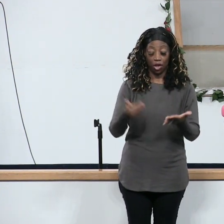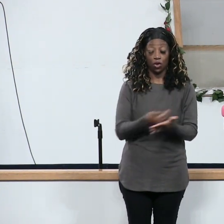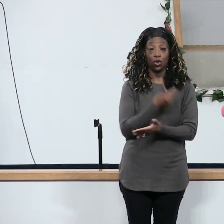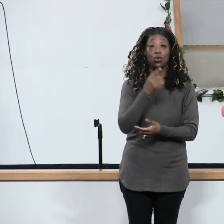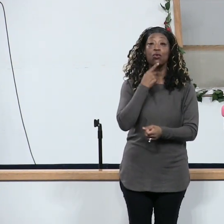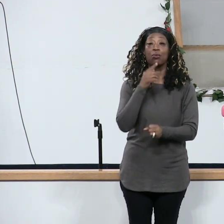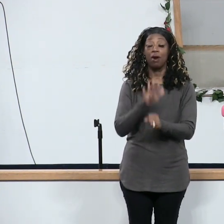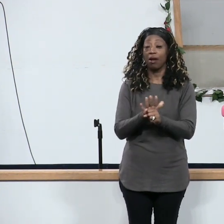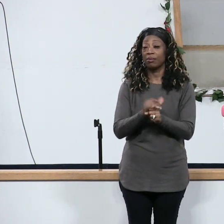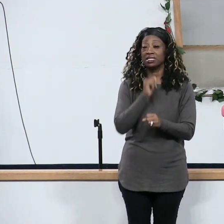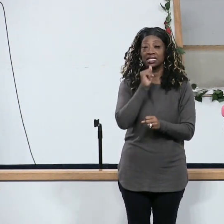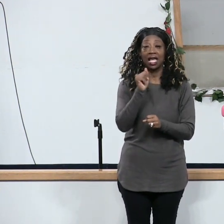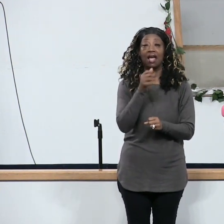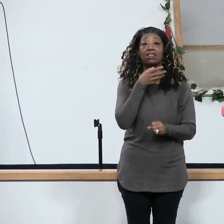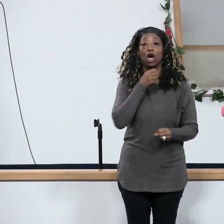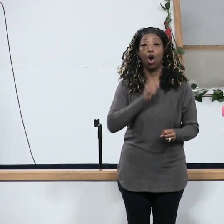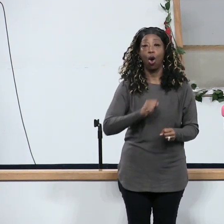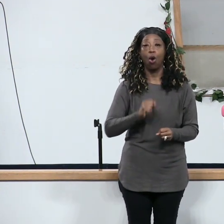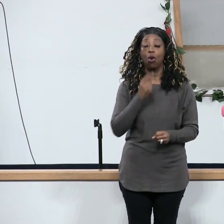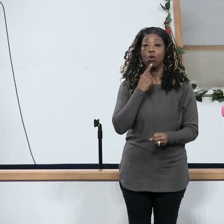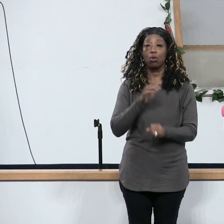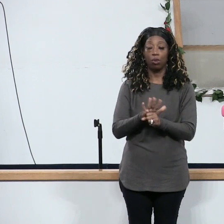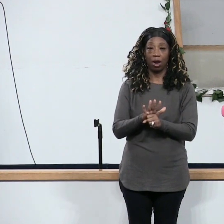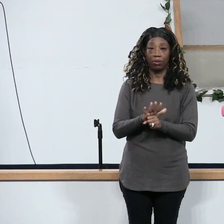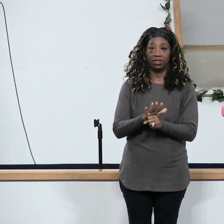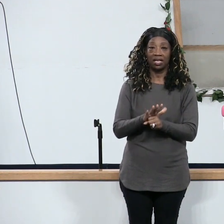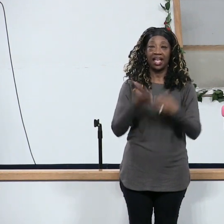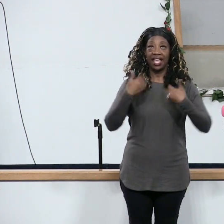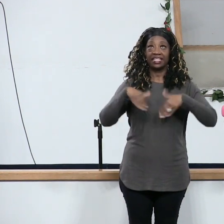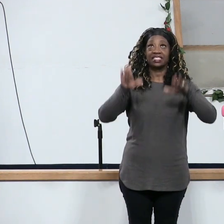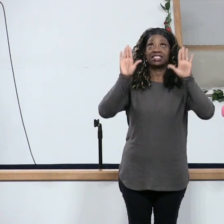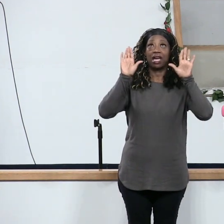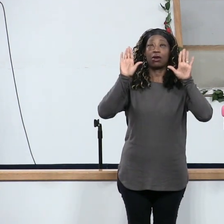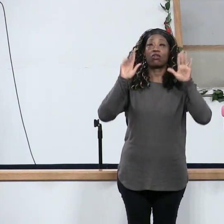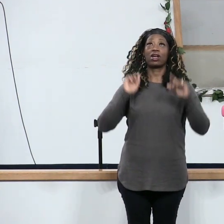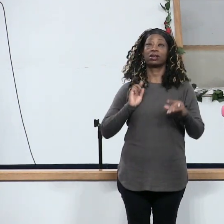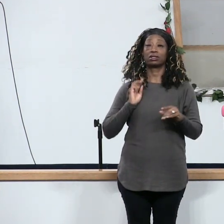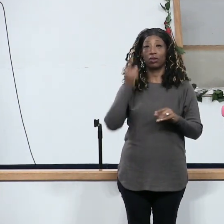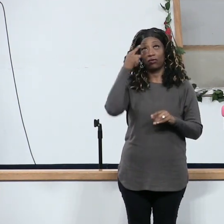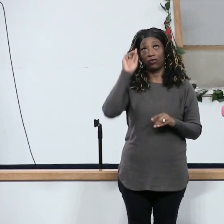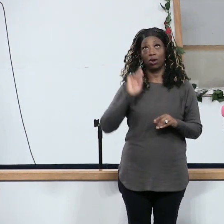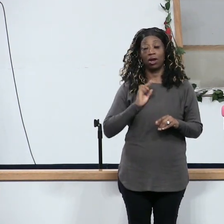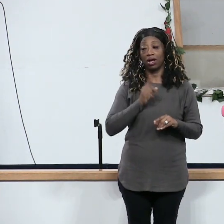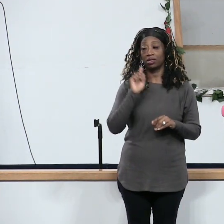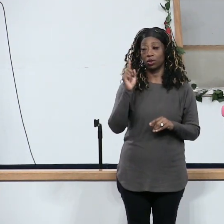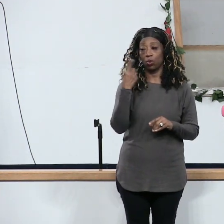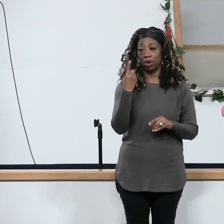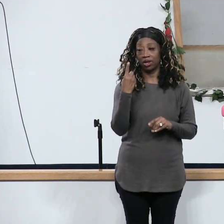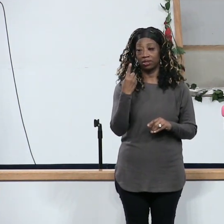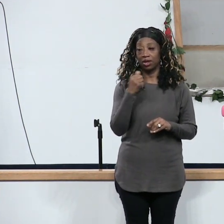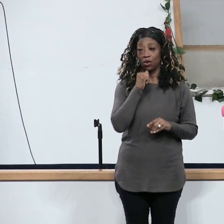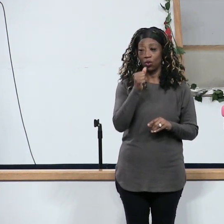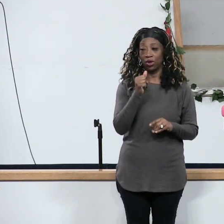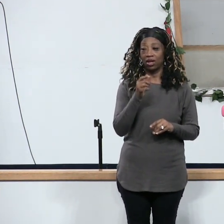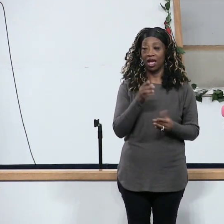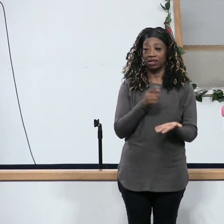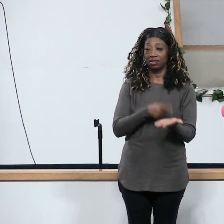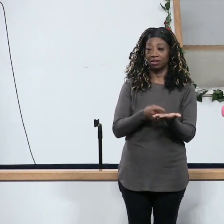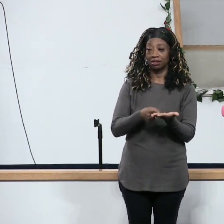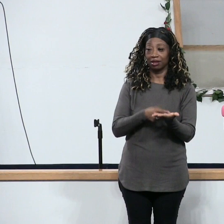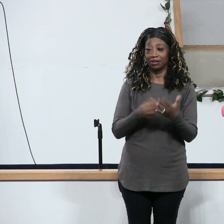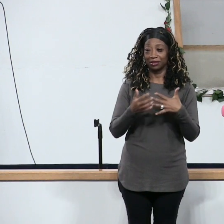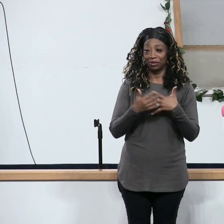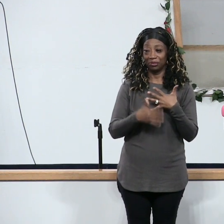once for us. Now, I know we don't talk a whole lot about the blood no more, but can I tell